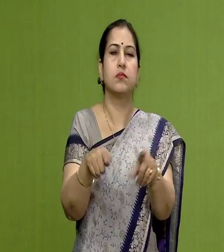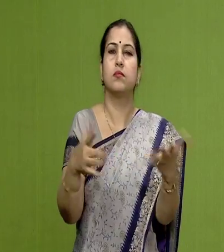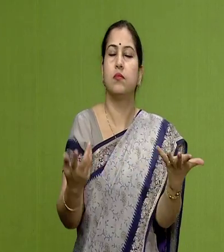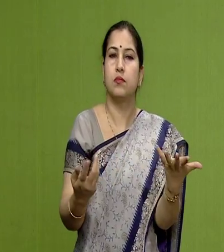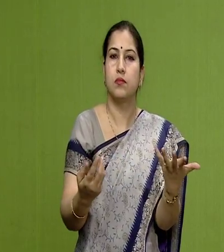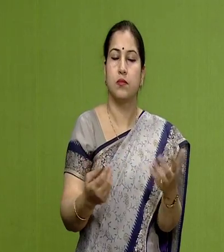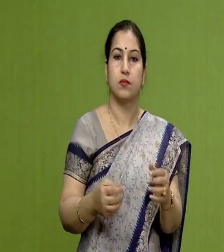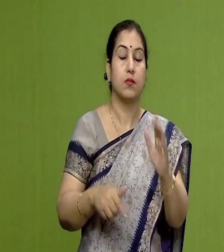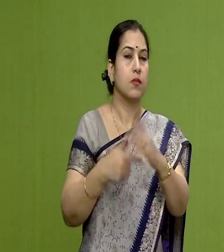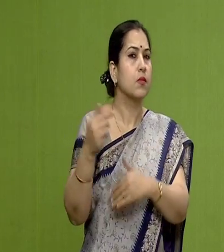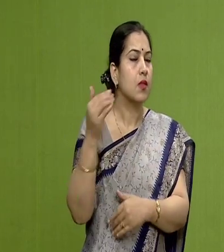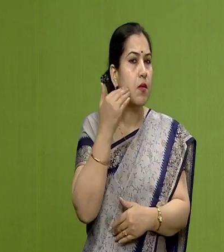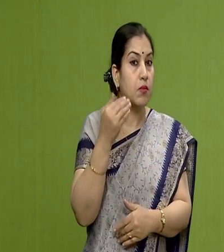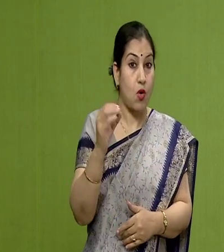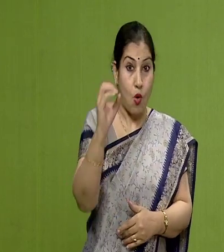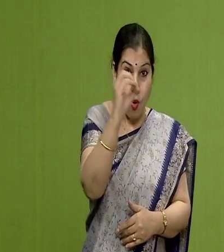as October 8,